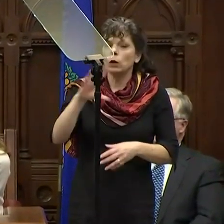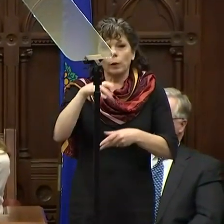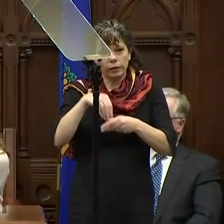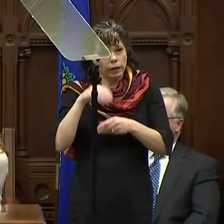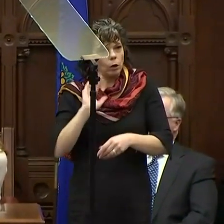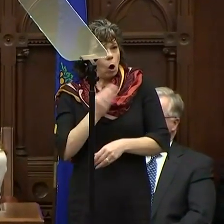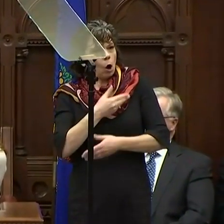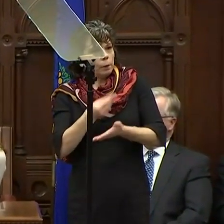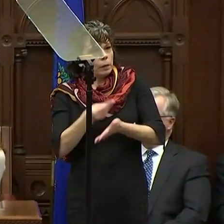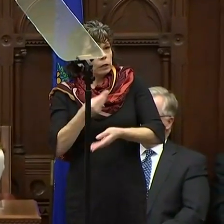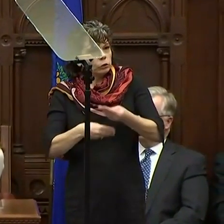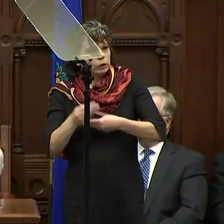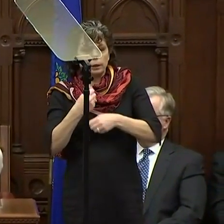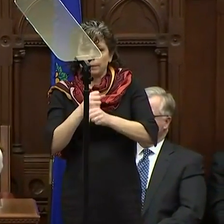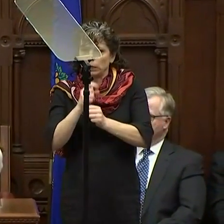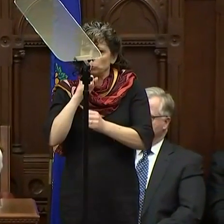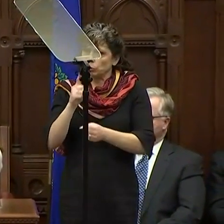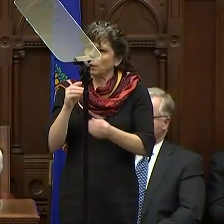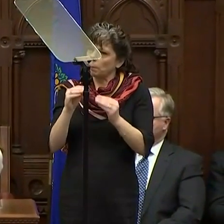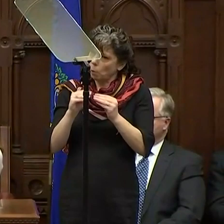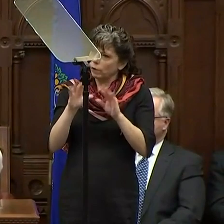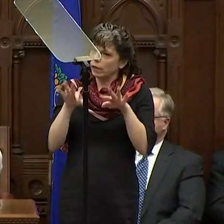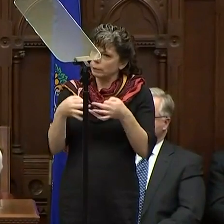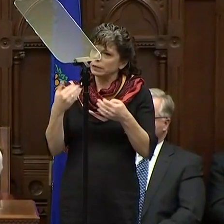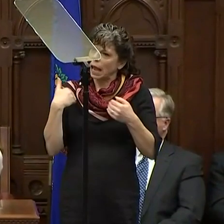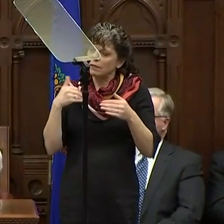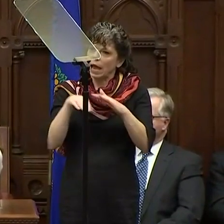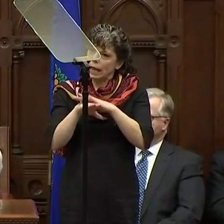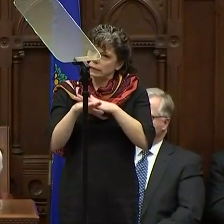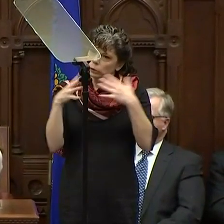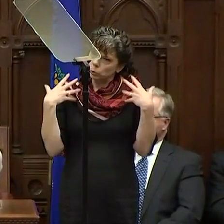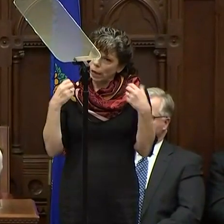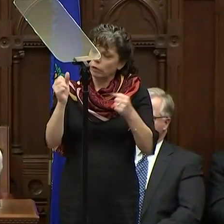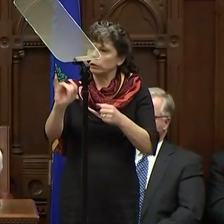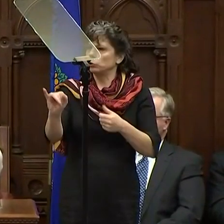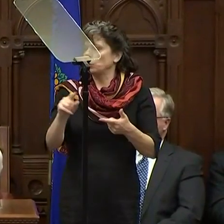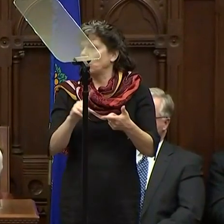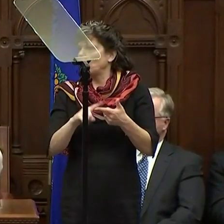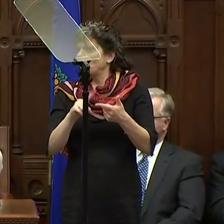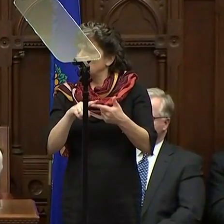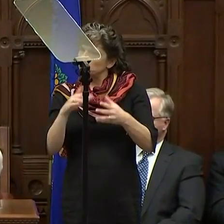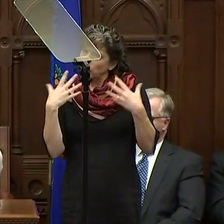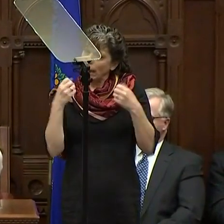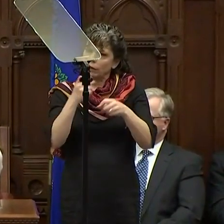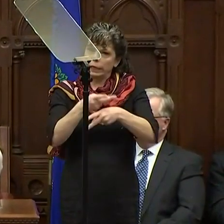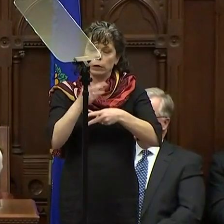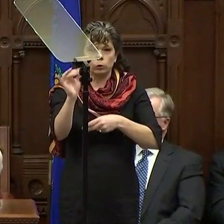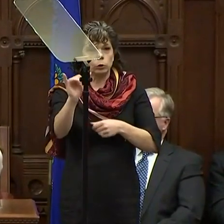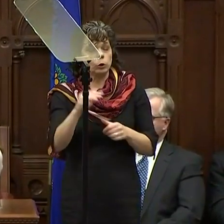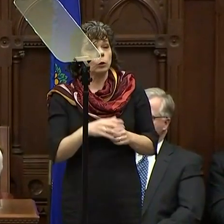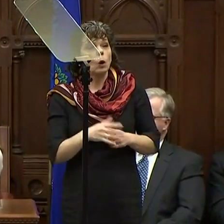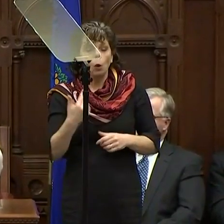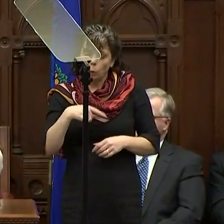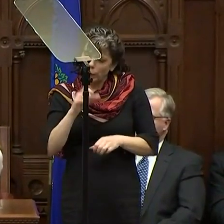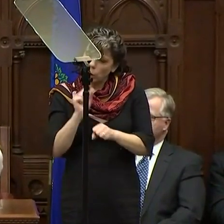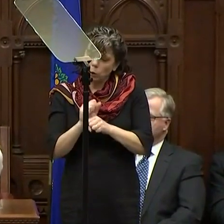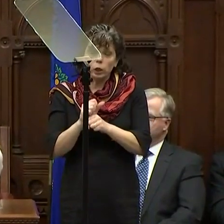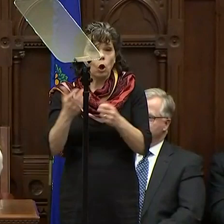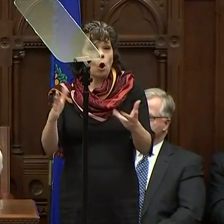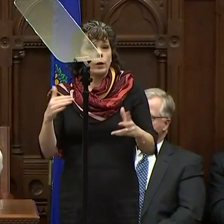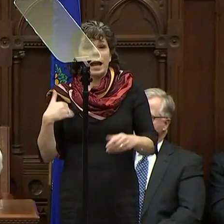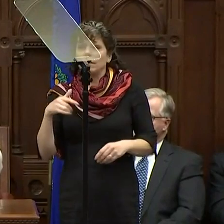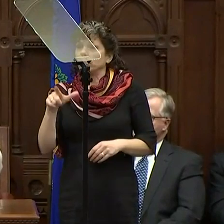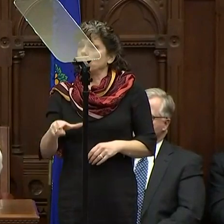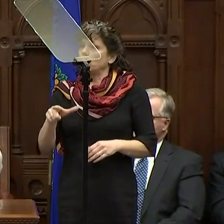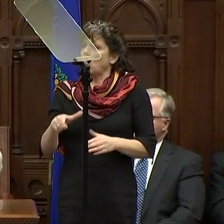make sure more families have access to health care. More families have access to health care. And by the way, we're working. We already have the lowest